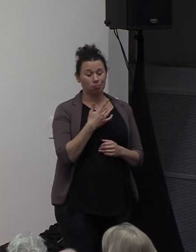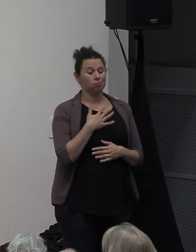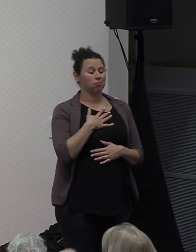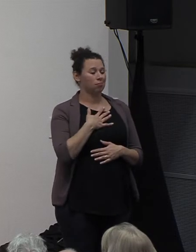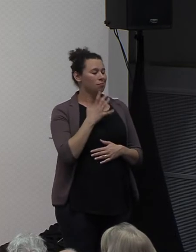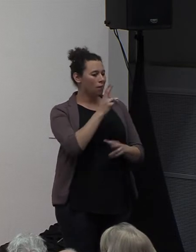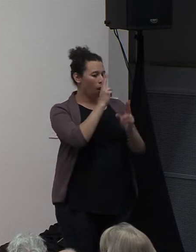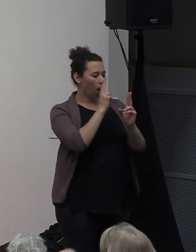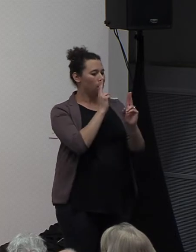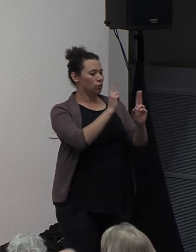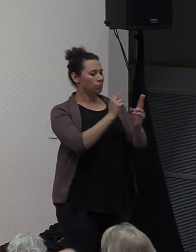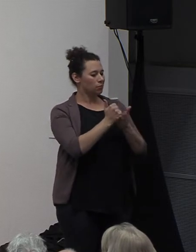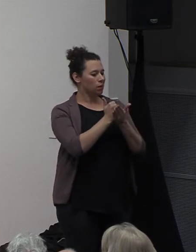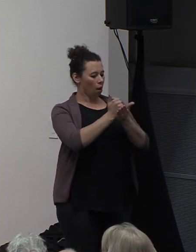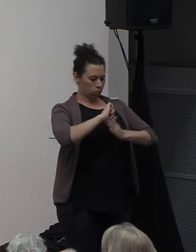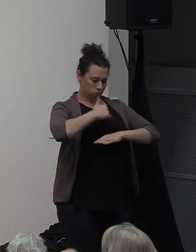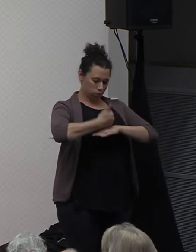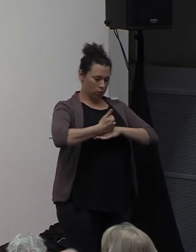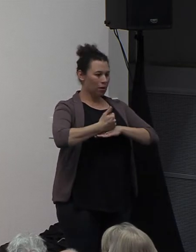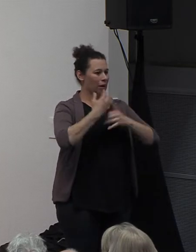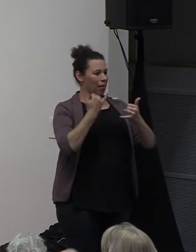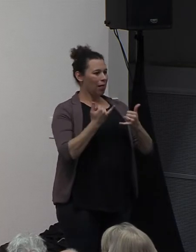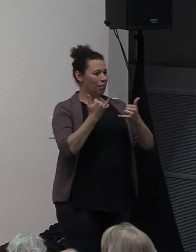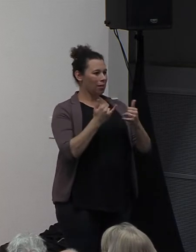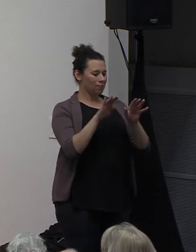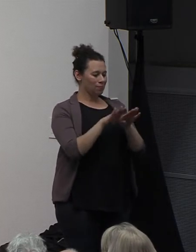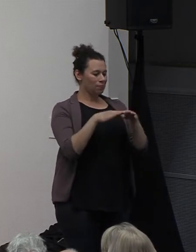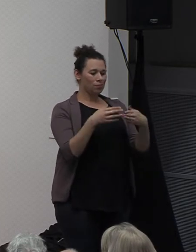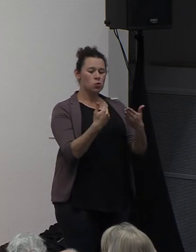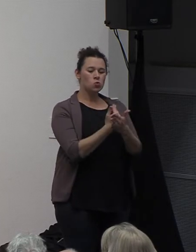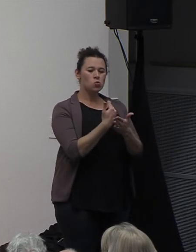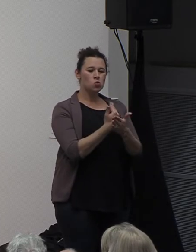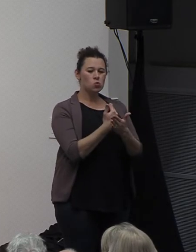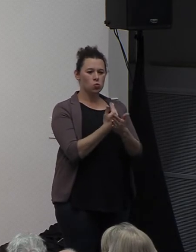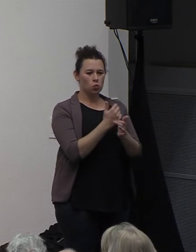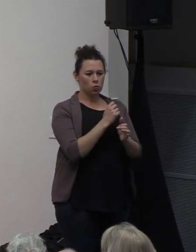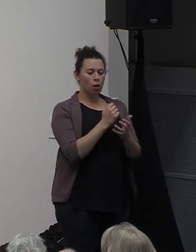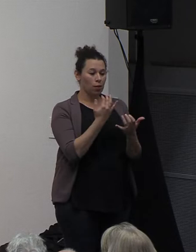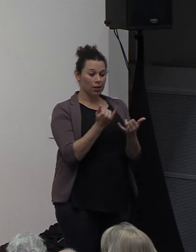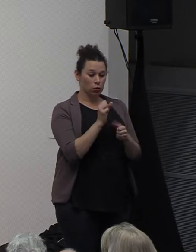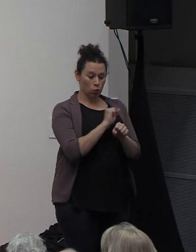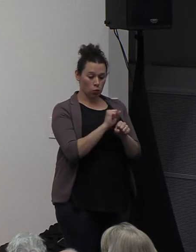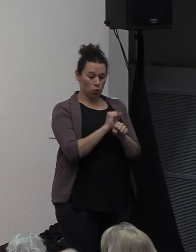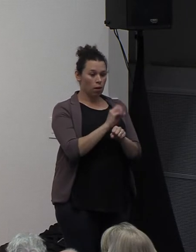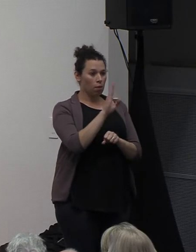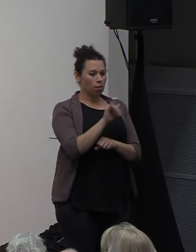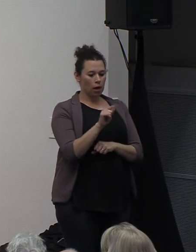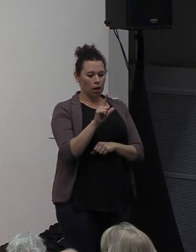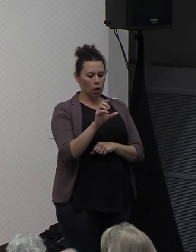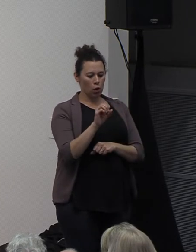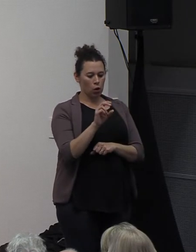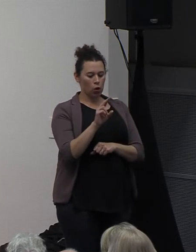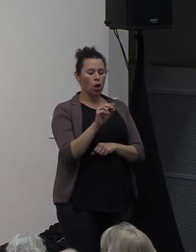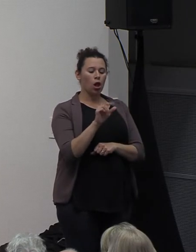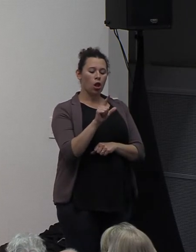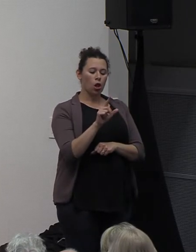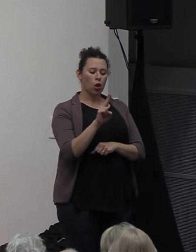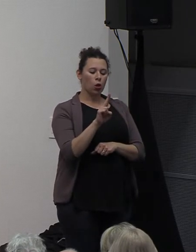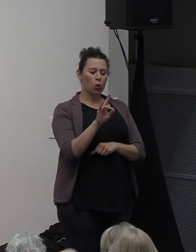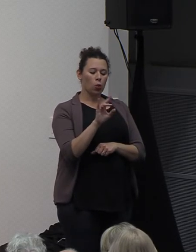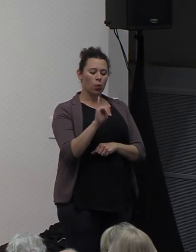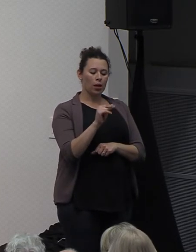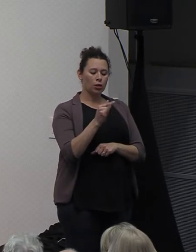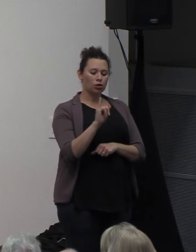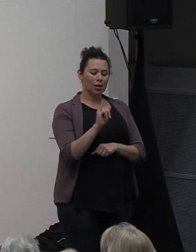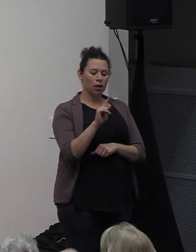help mark the opening of this moving and meaningful work by celebrated artist Luigi Toscano. I'd like to thank